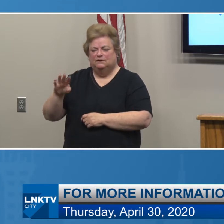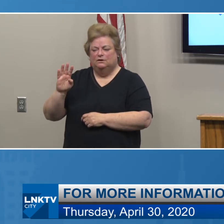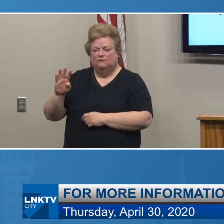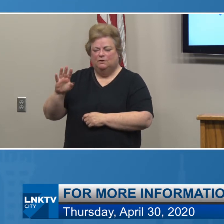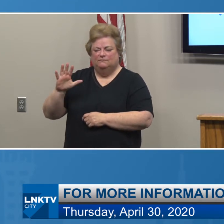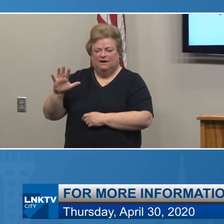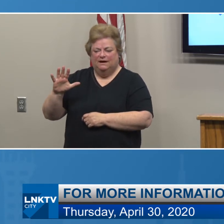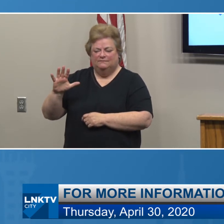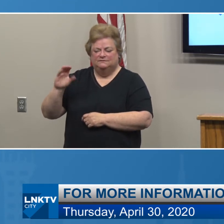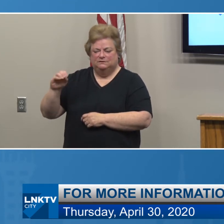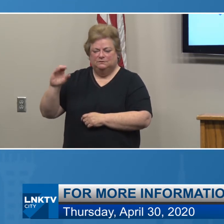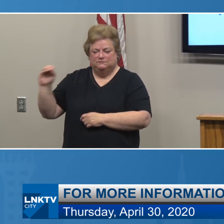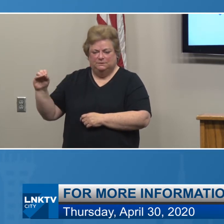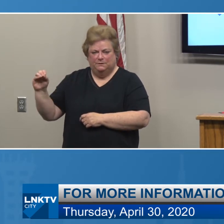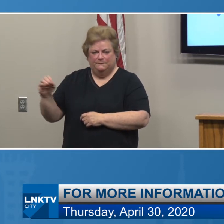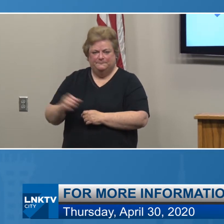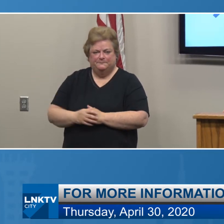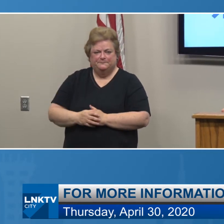402-436-4500.